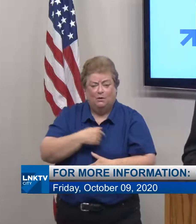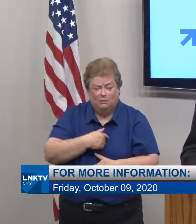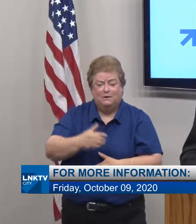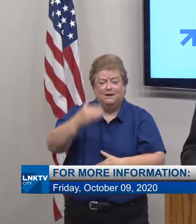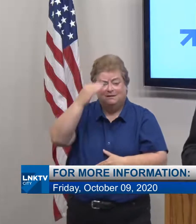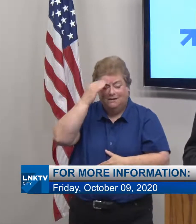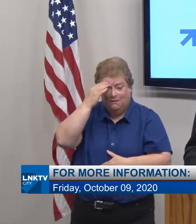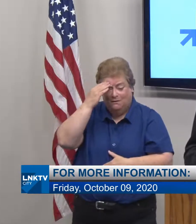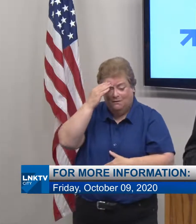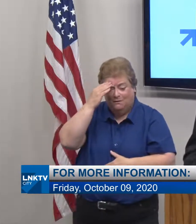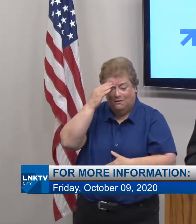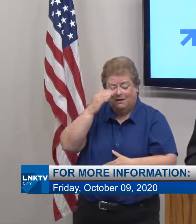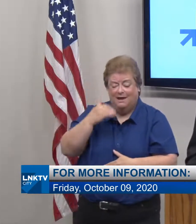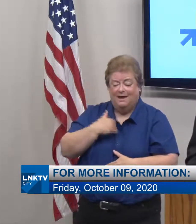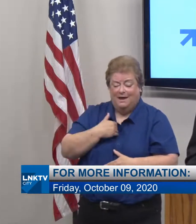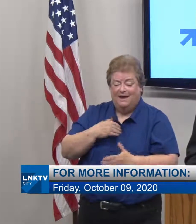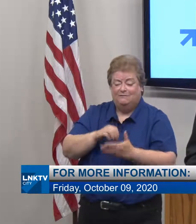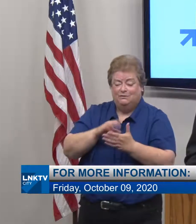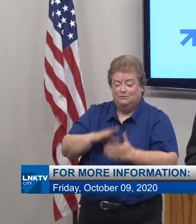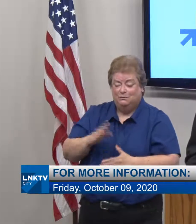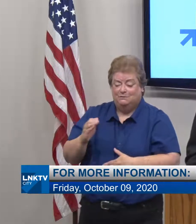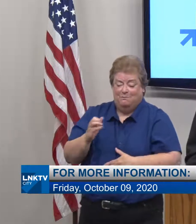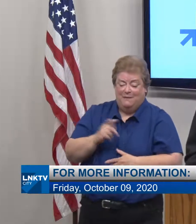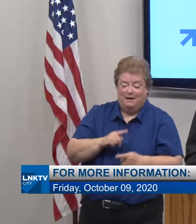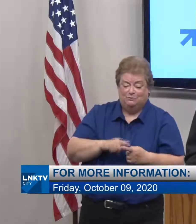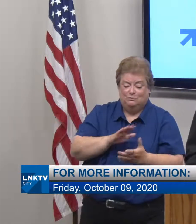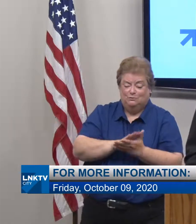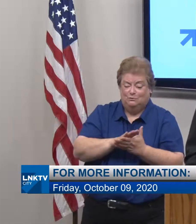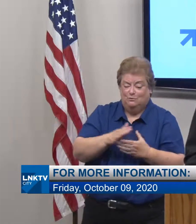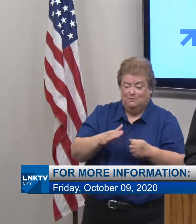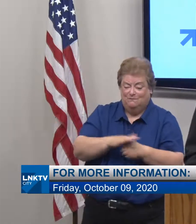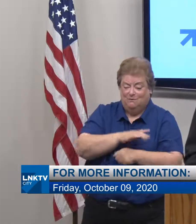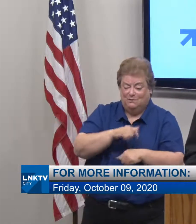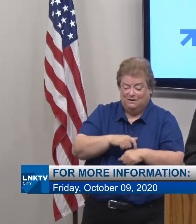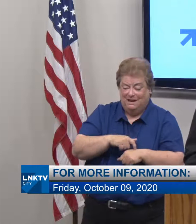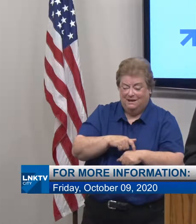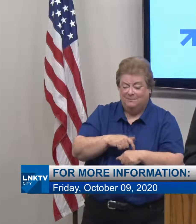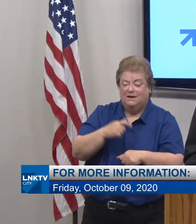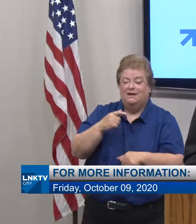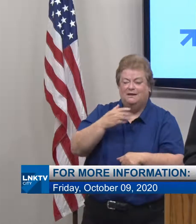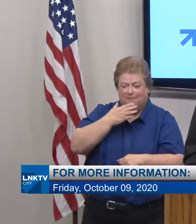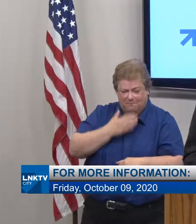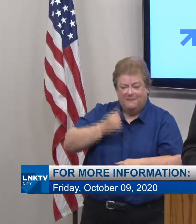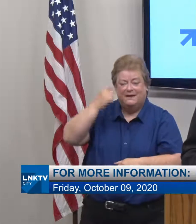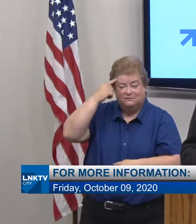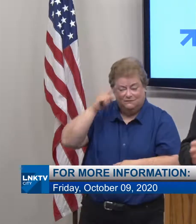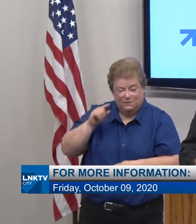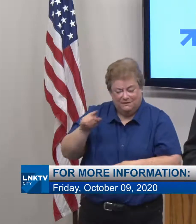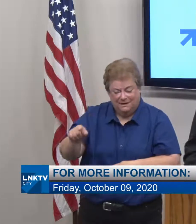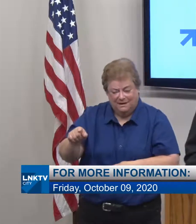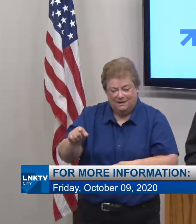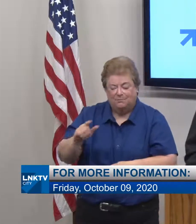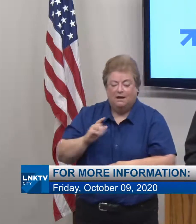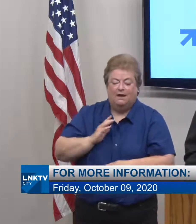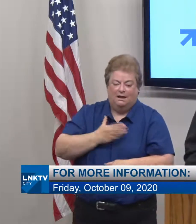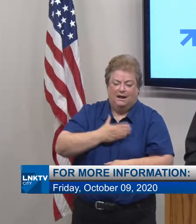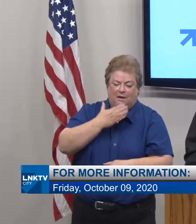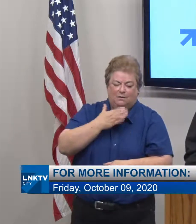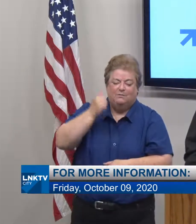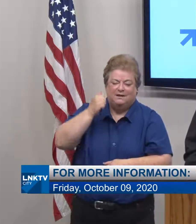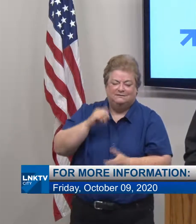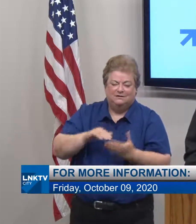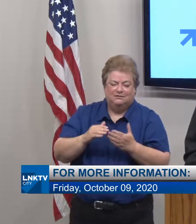that having students back in school full-time is in their best interest and our best interest and the community's best